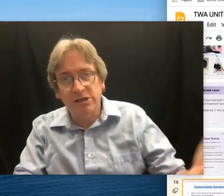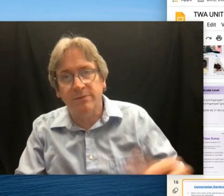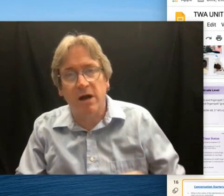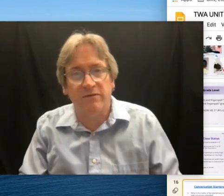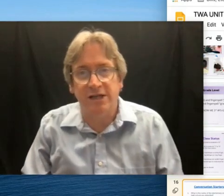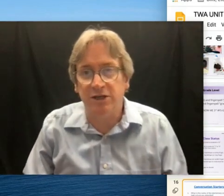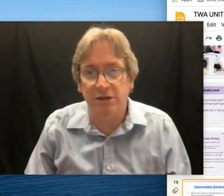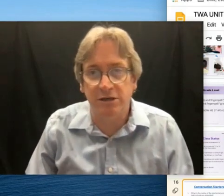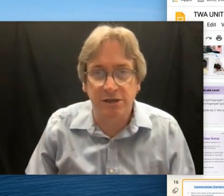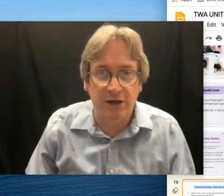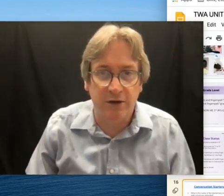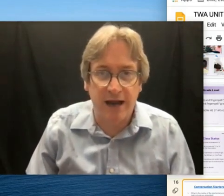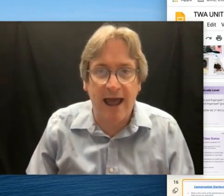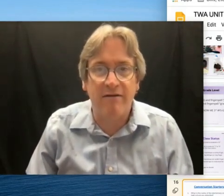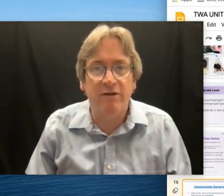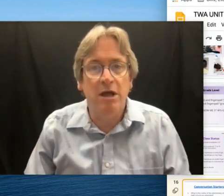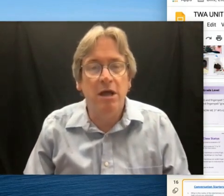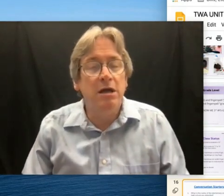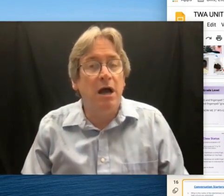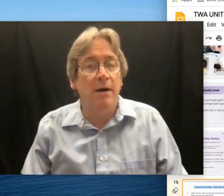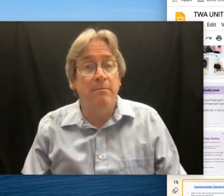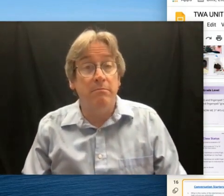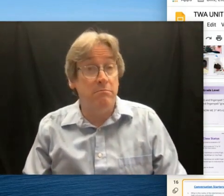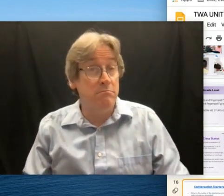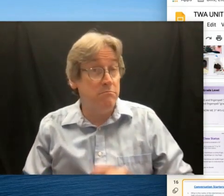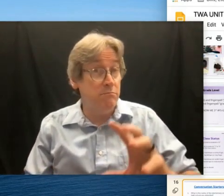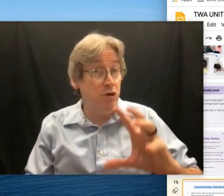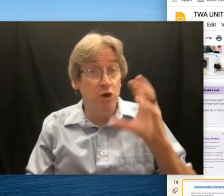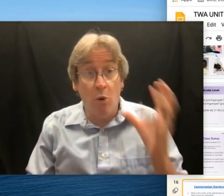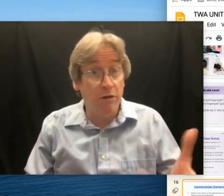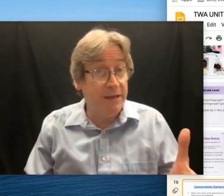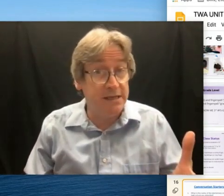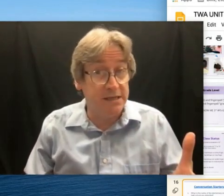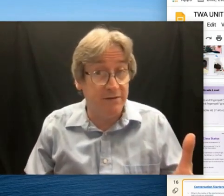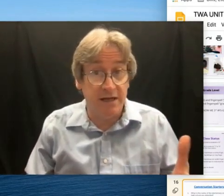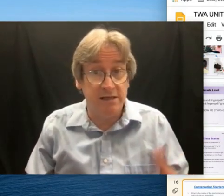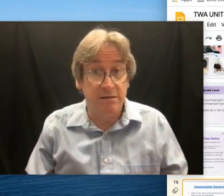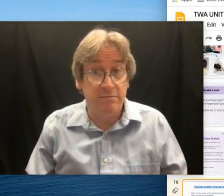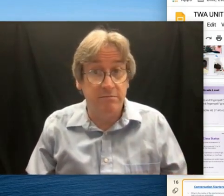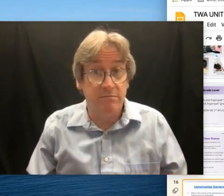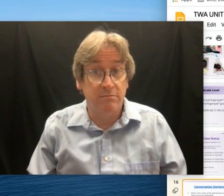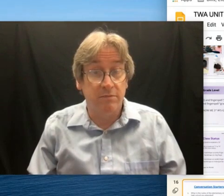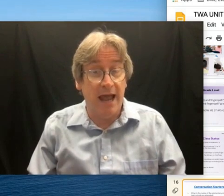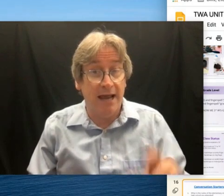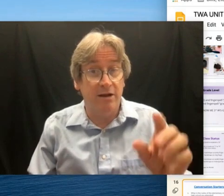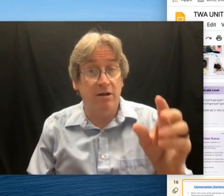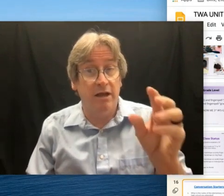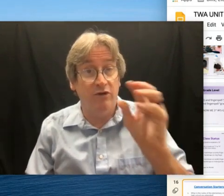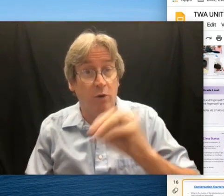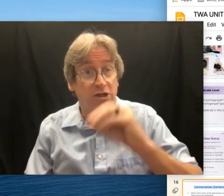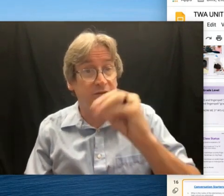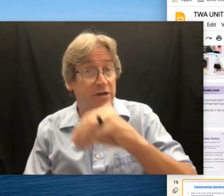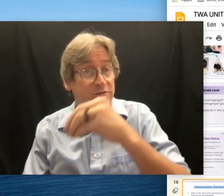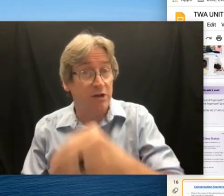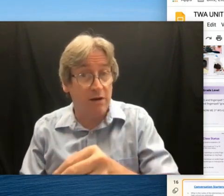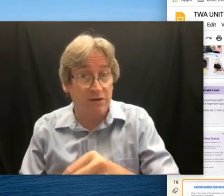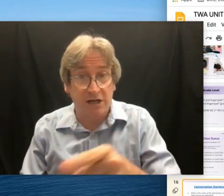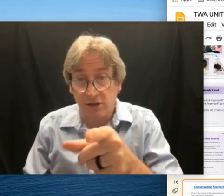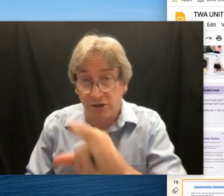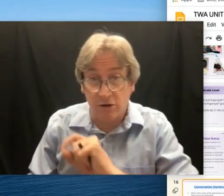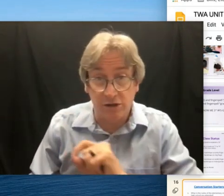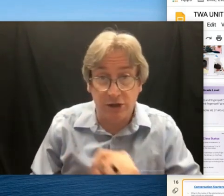So here are some conversations that you can have. You know all the pieces of this. And if you watch the videos